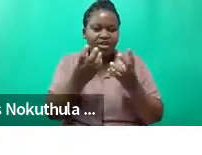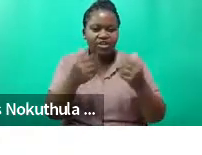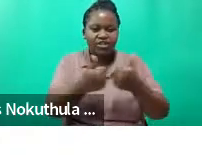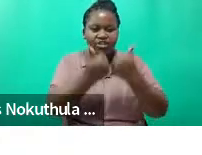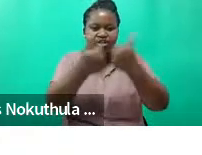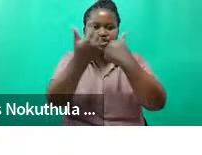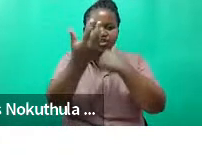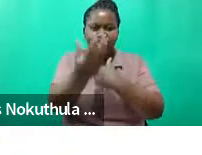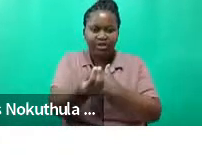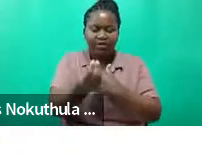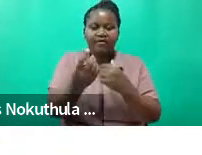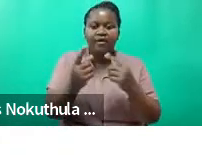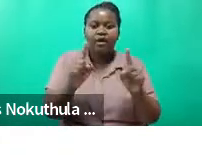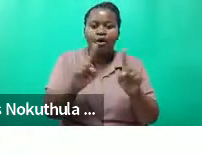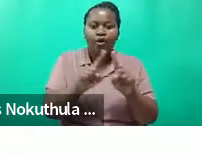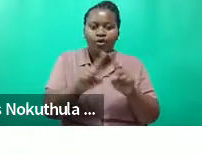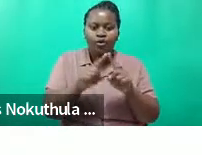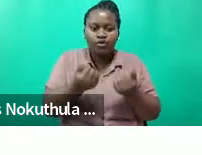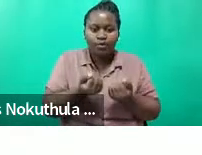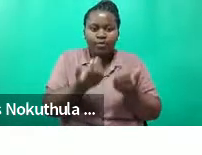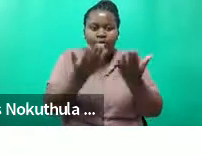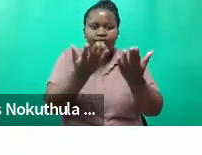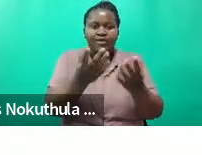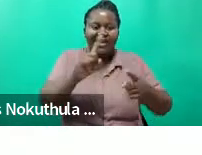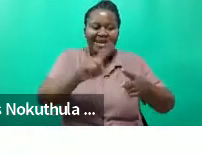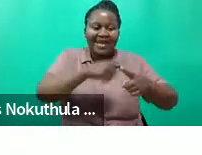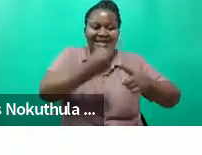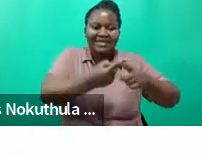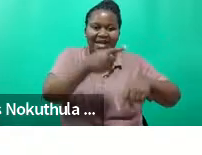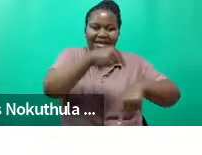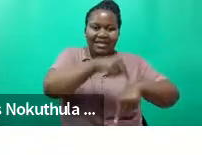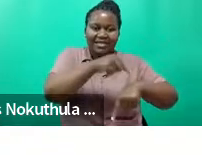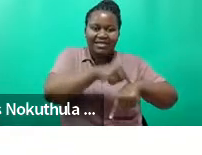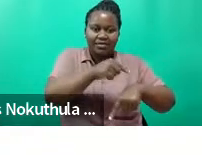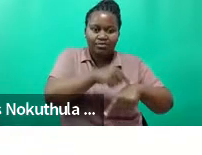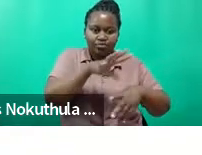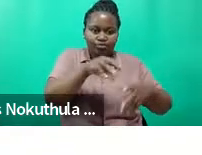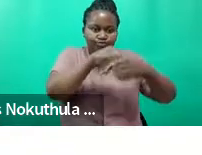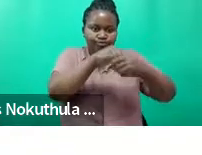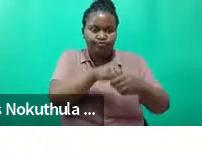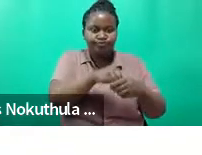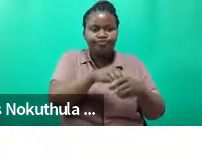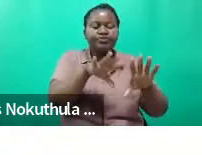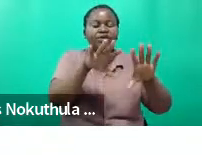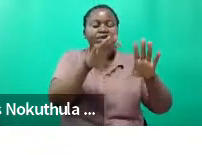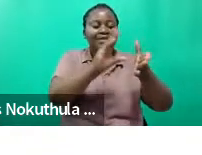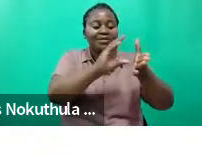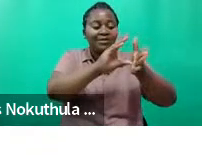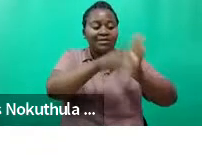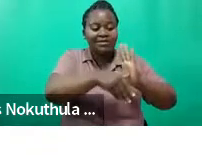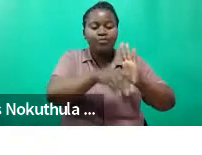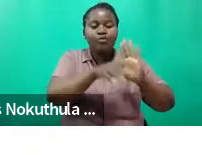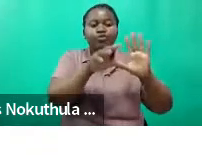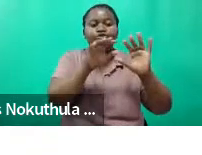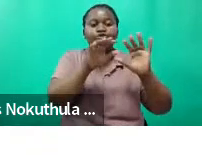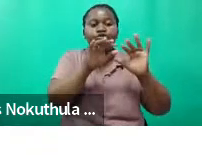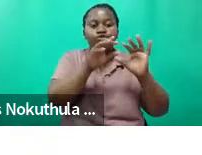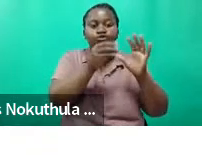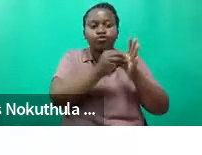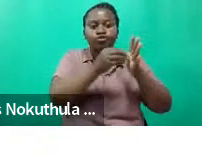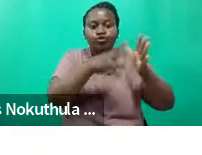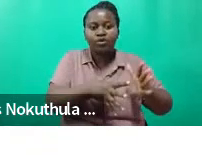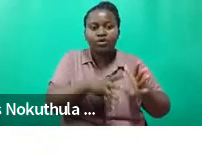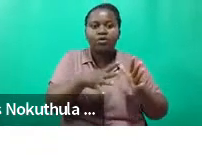and providing extra time to accommodate students with disabilities at universities, little is known about the learning